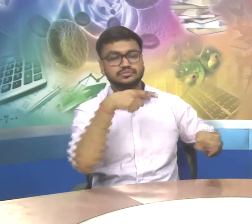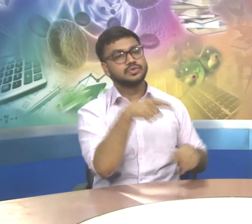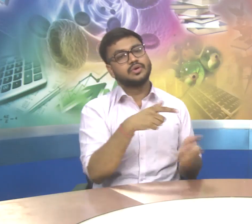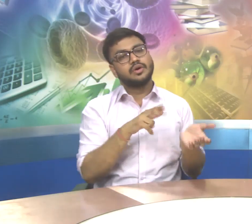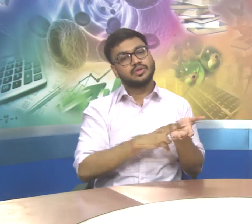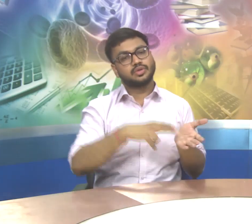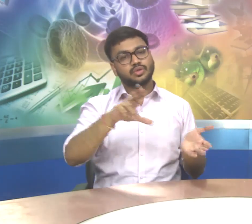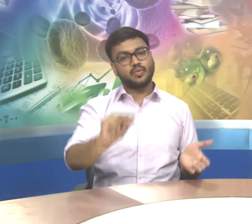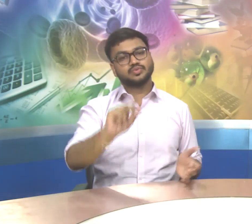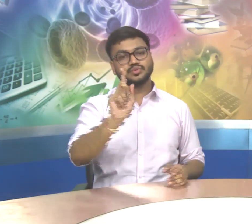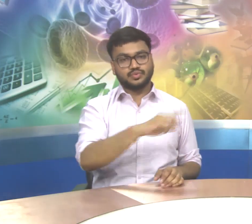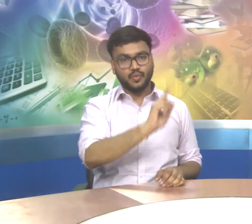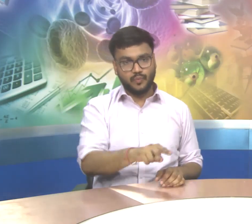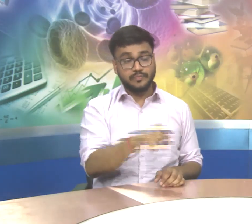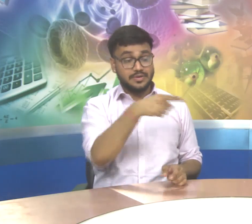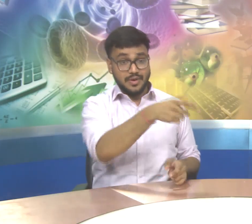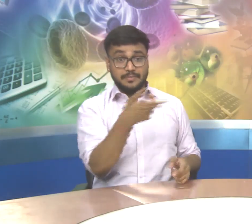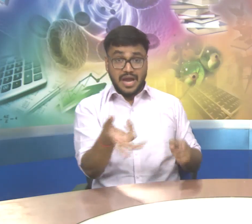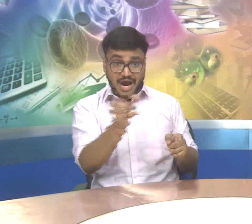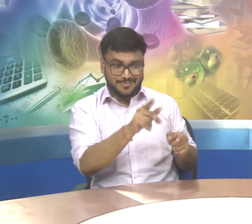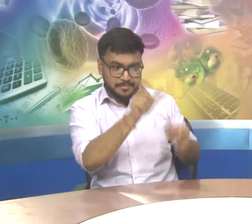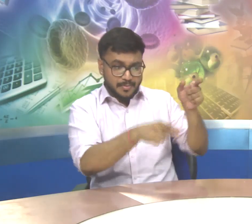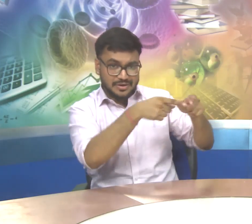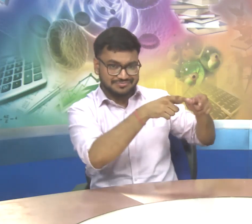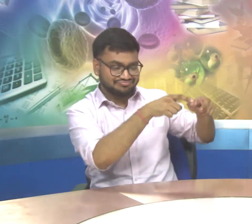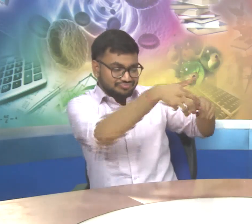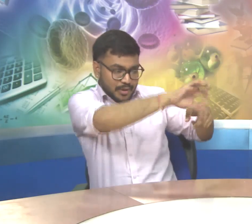This picture shows water wastage and its impact.